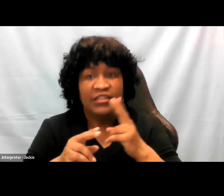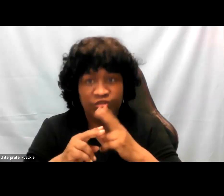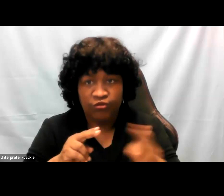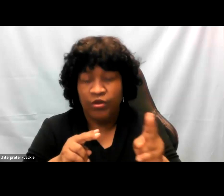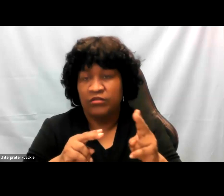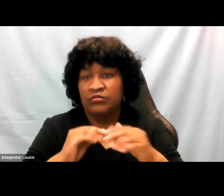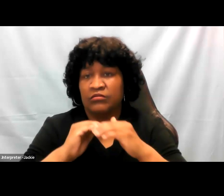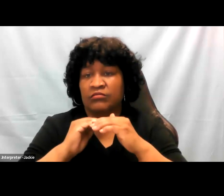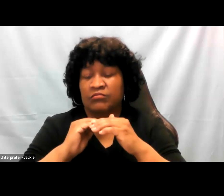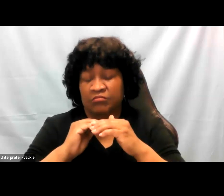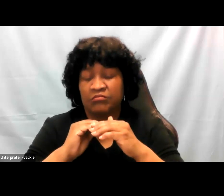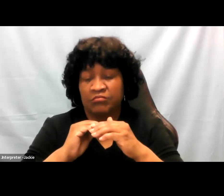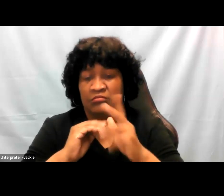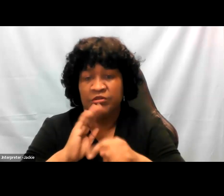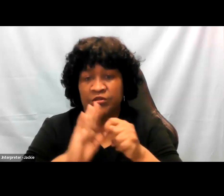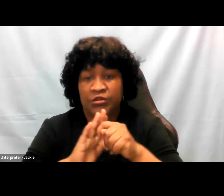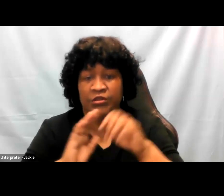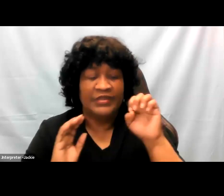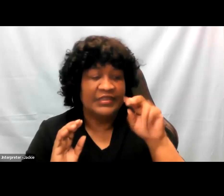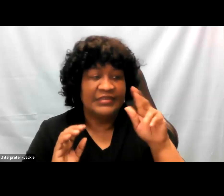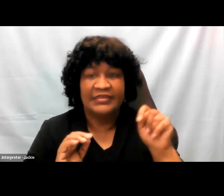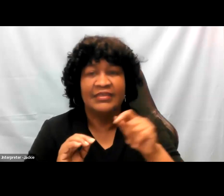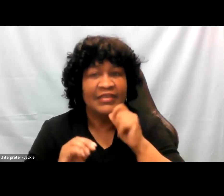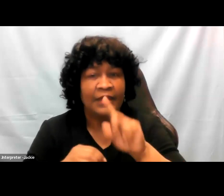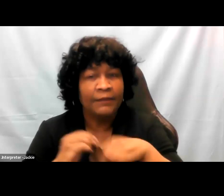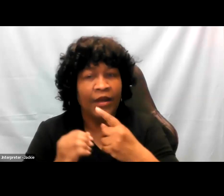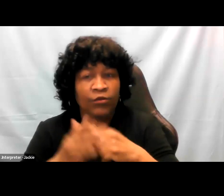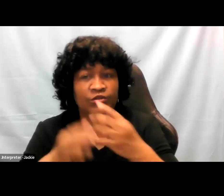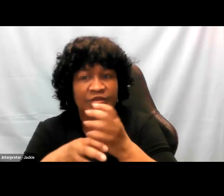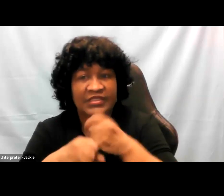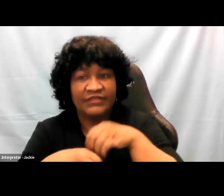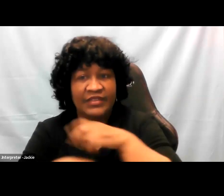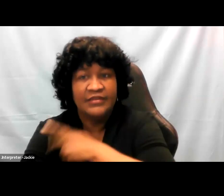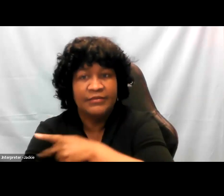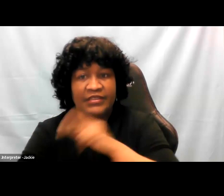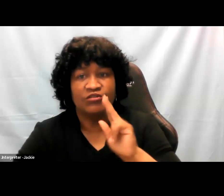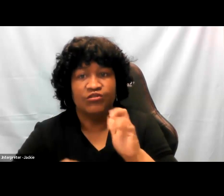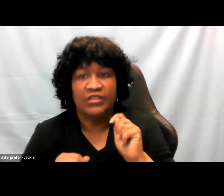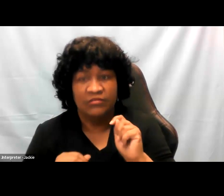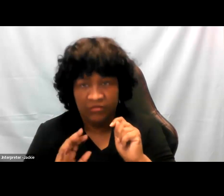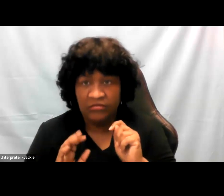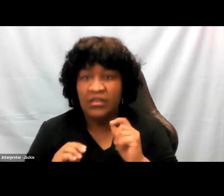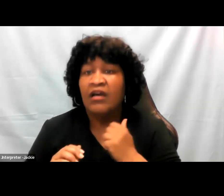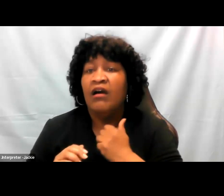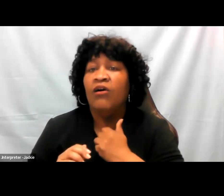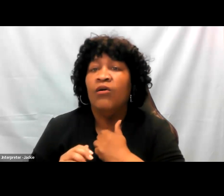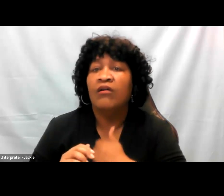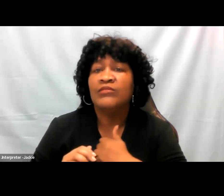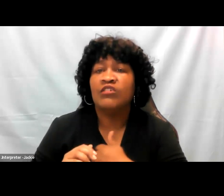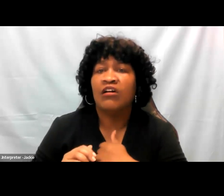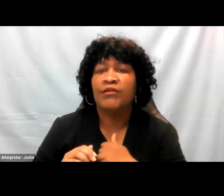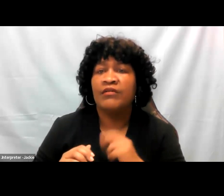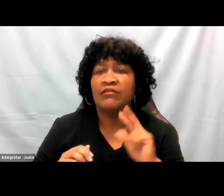ENTs, not necessarily about the treatment you'd receive in an inpatient unit. No, I'm sorry, Matt. I mean